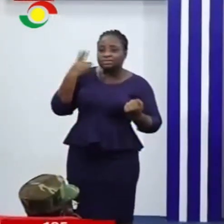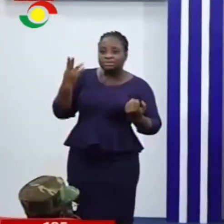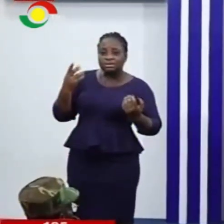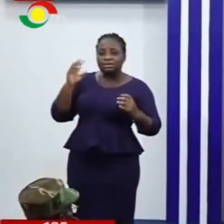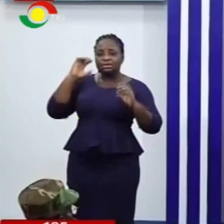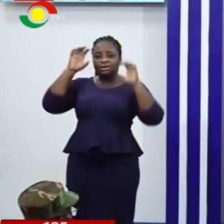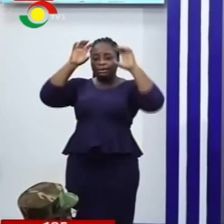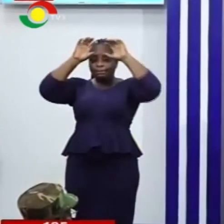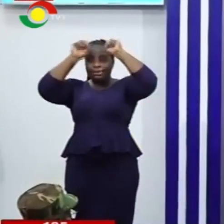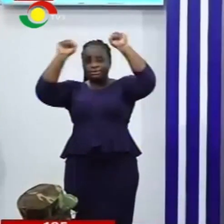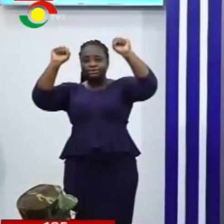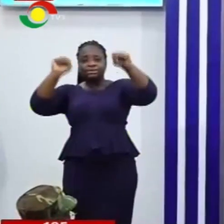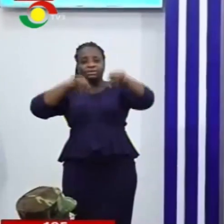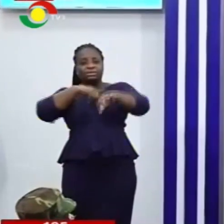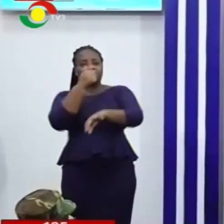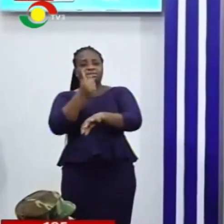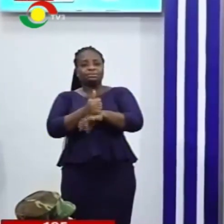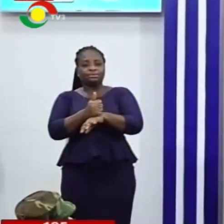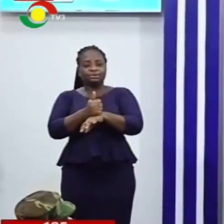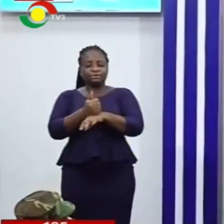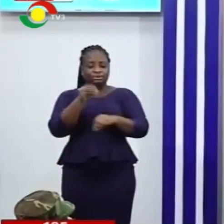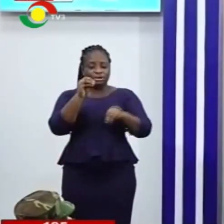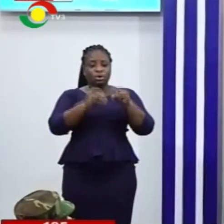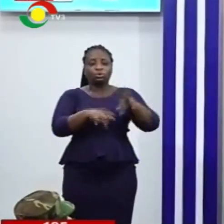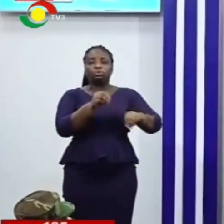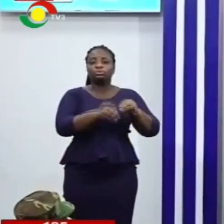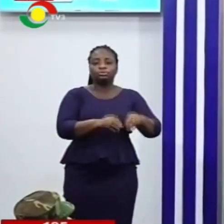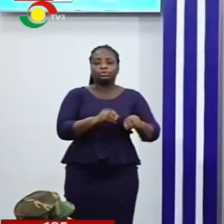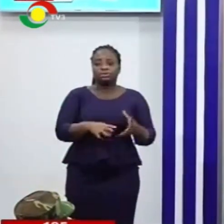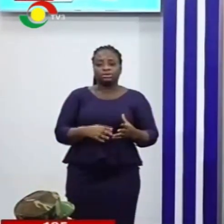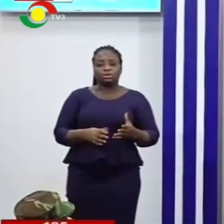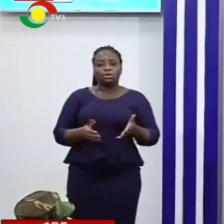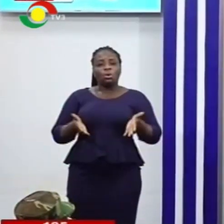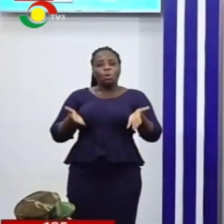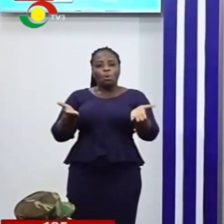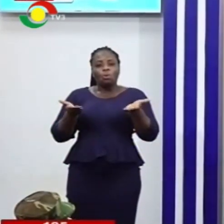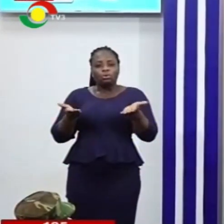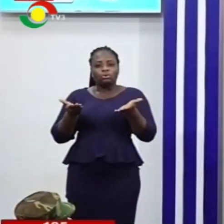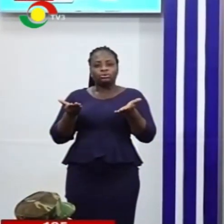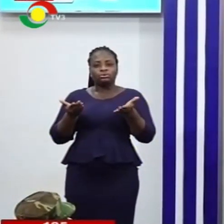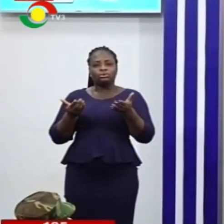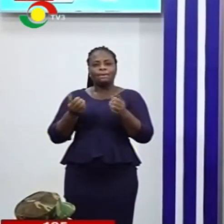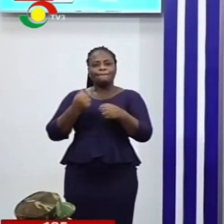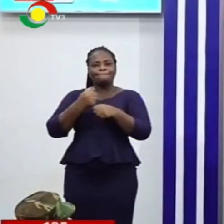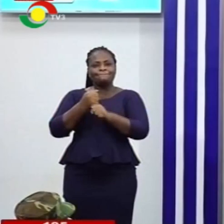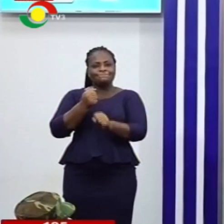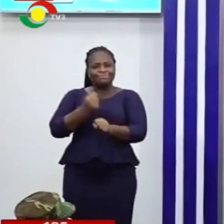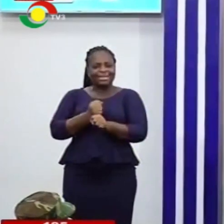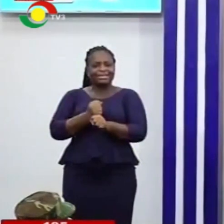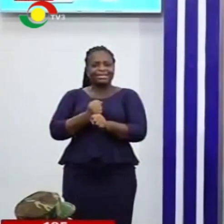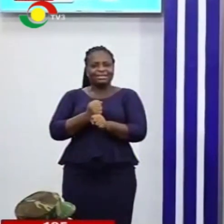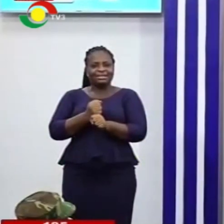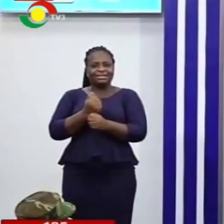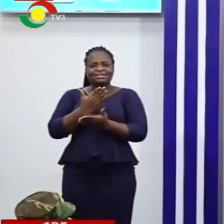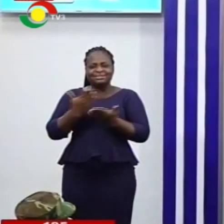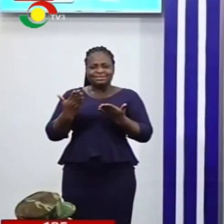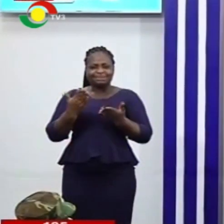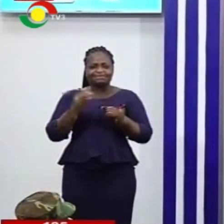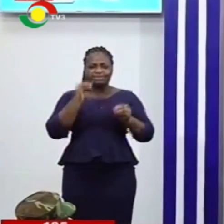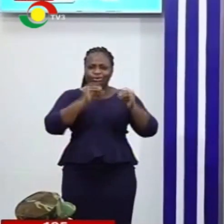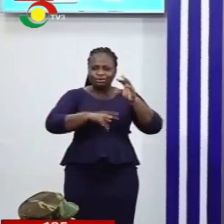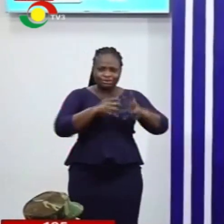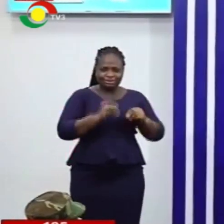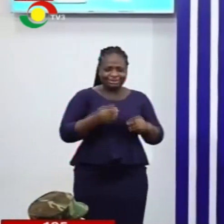President's establishment of a COVID-19 relief fund, would like to make a very significant contribution this